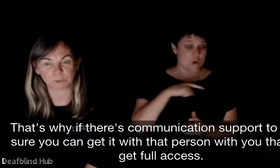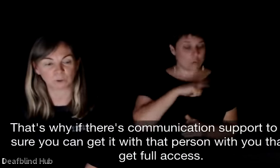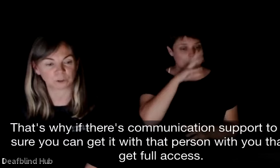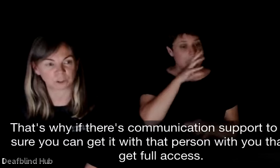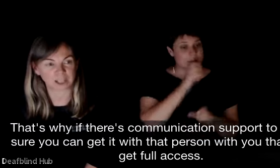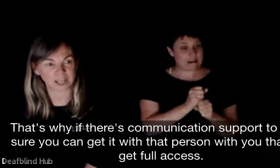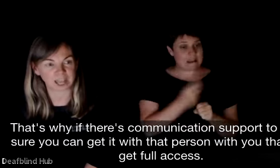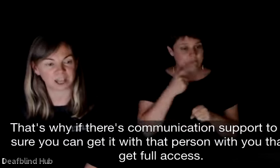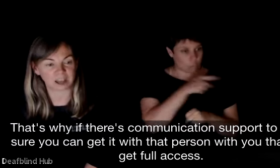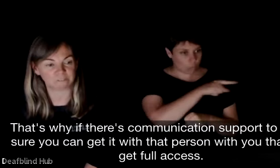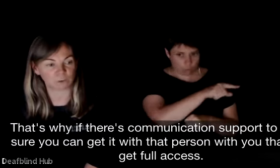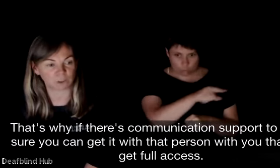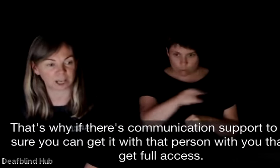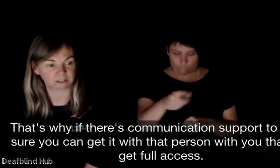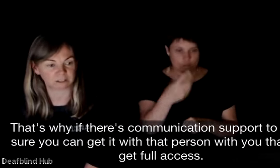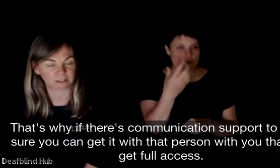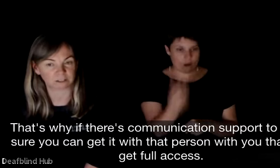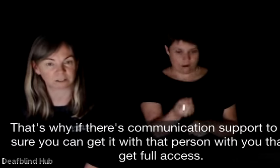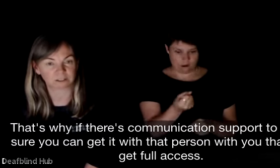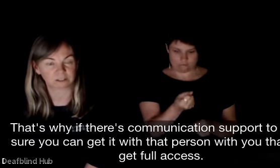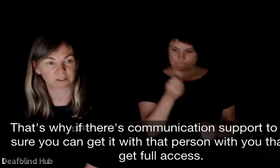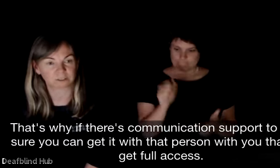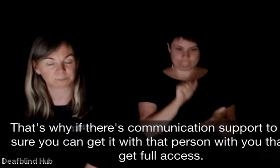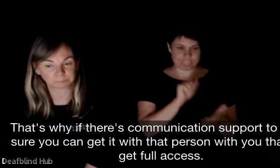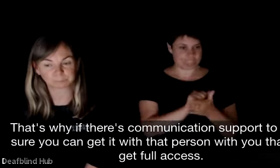right support, they can have full access.